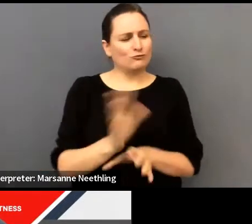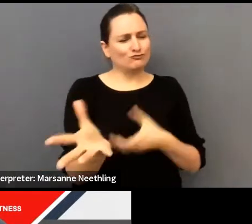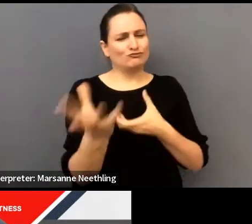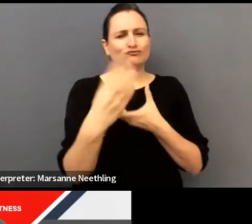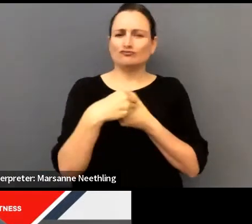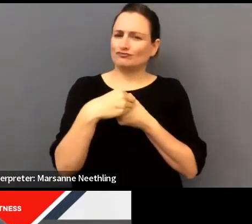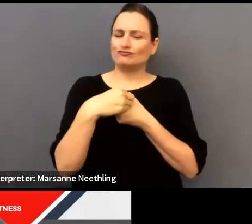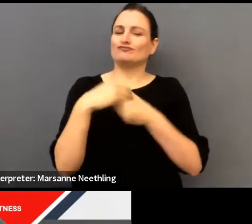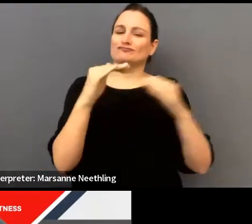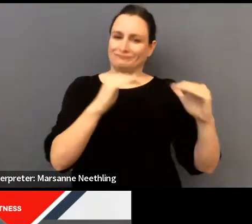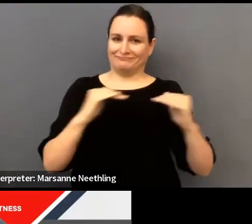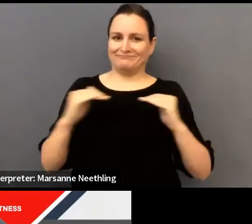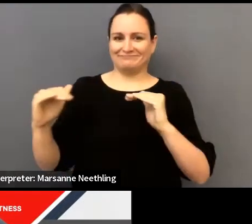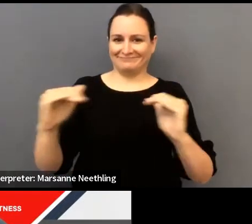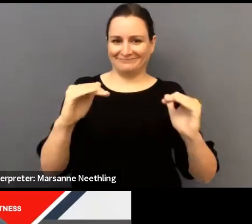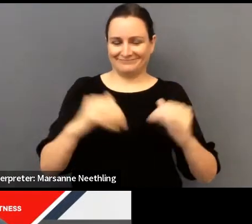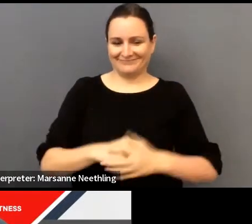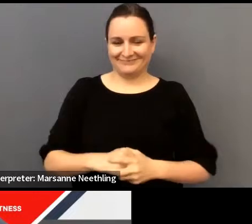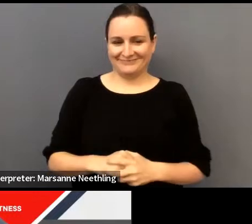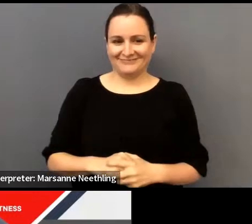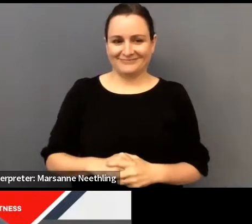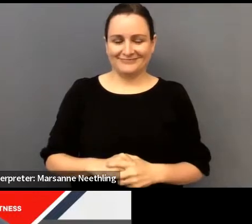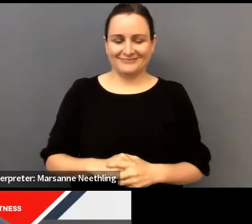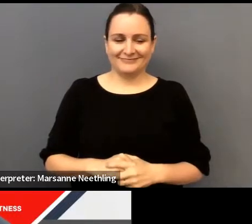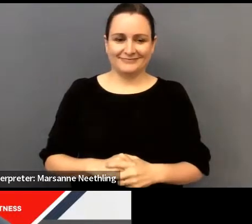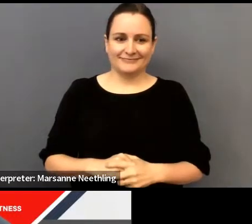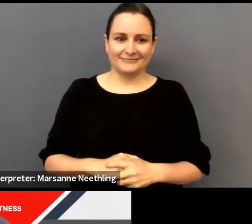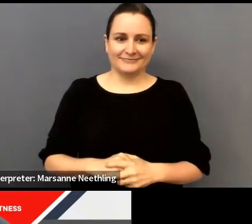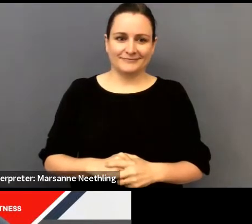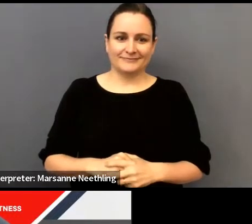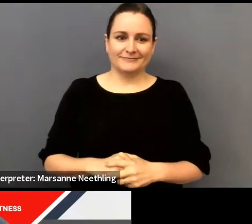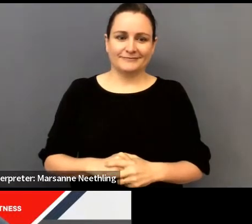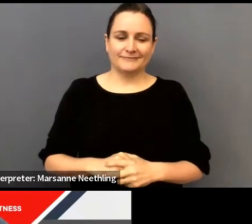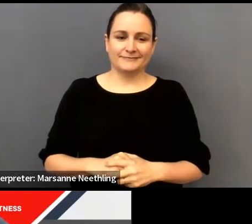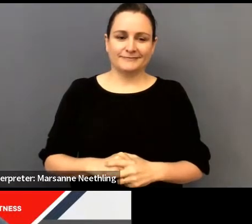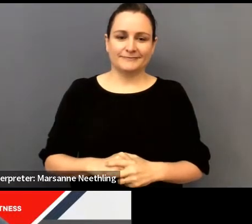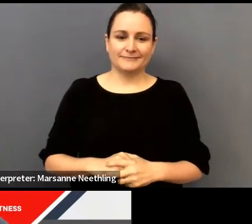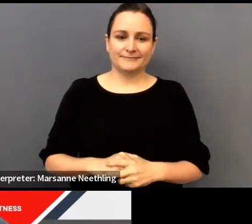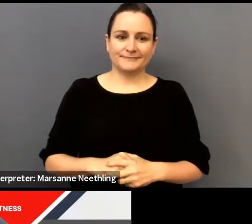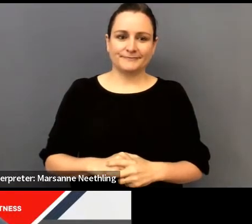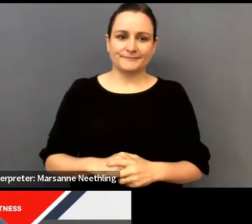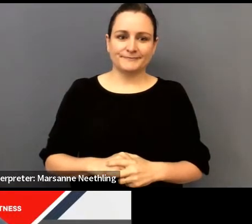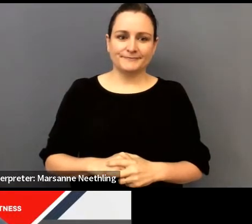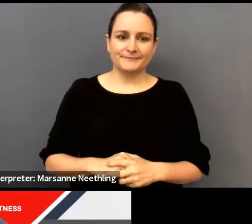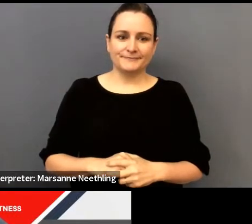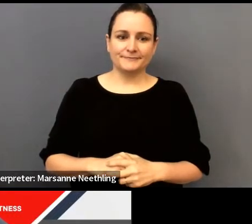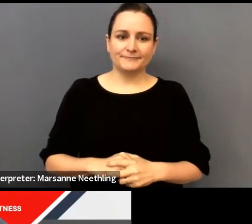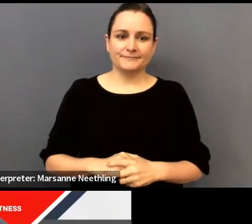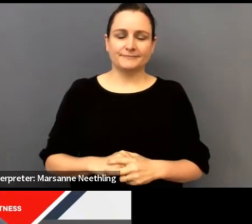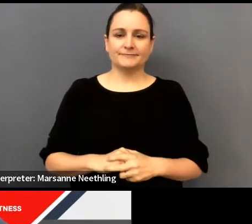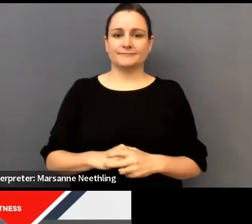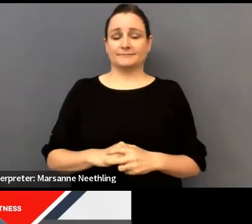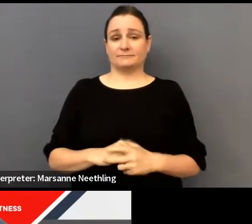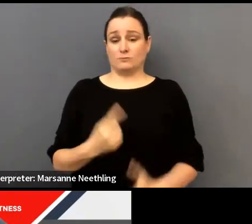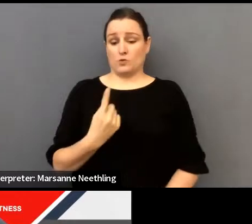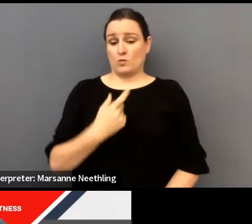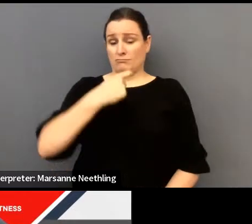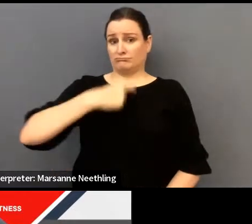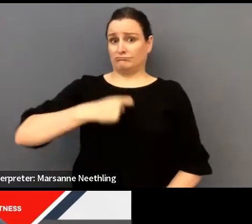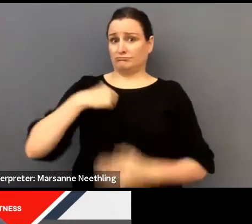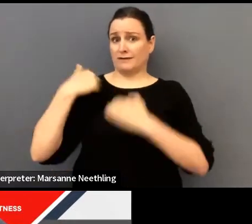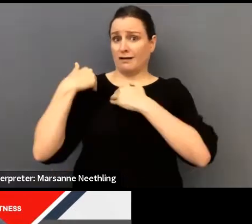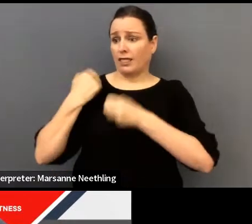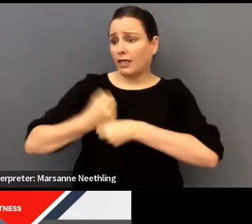not meant to be the responsibility of one department, but rather as the